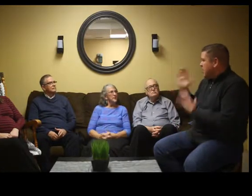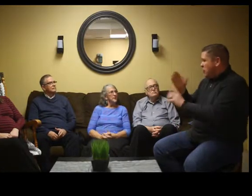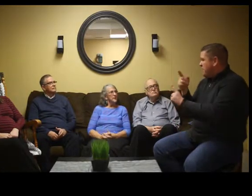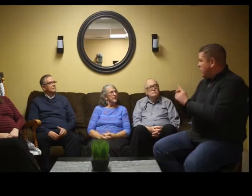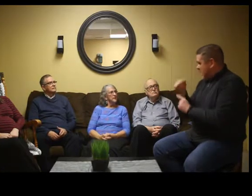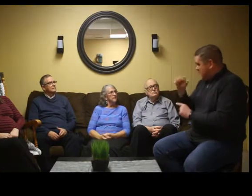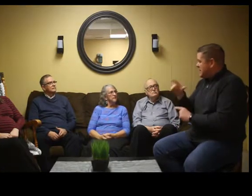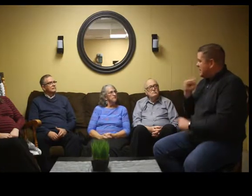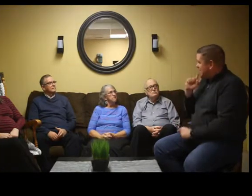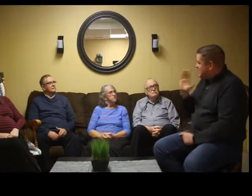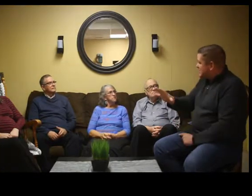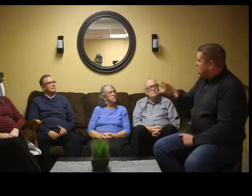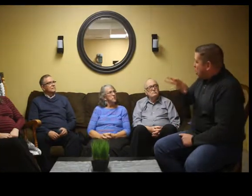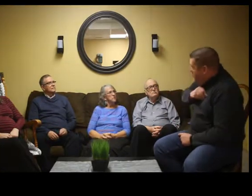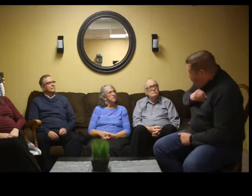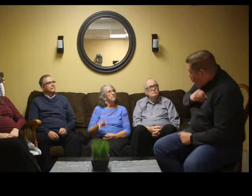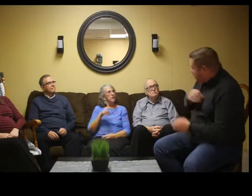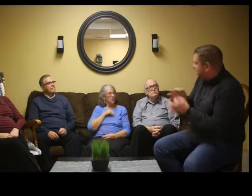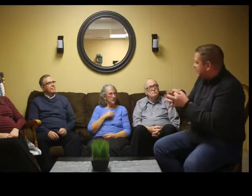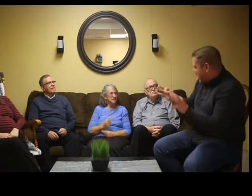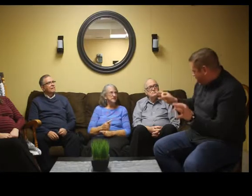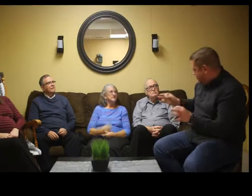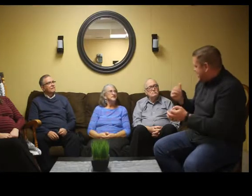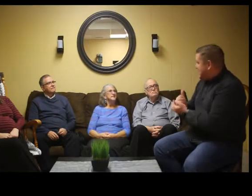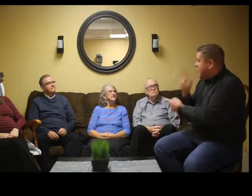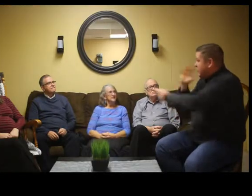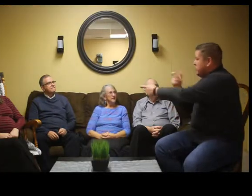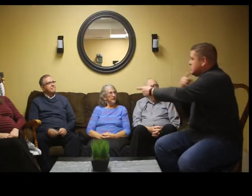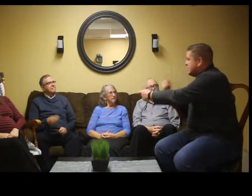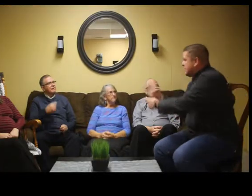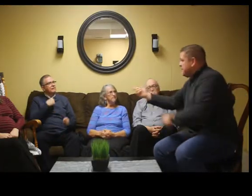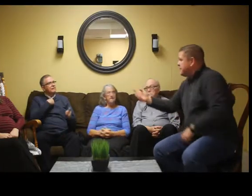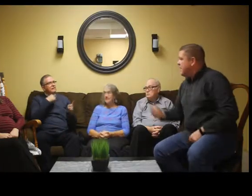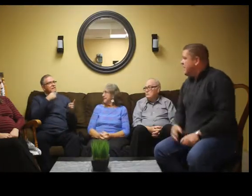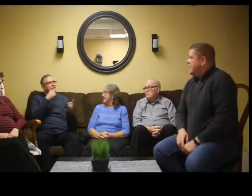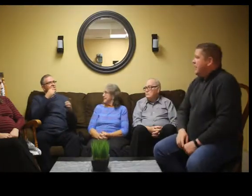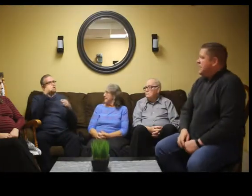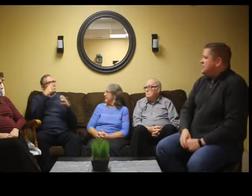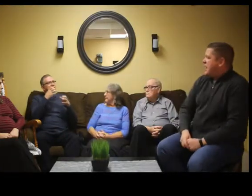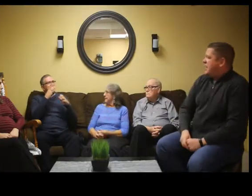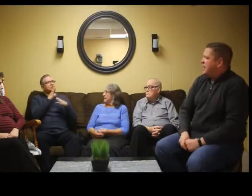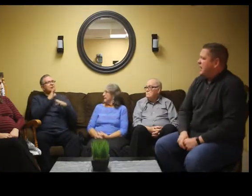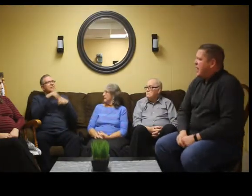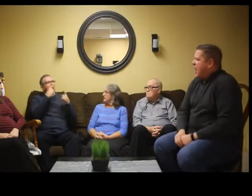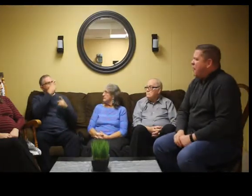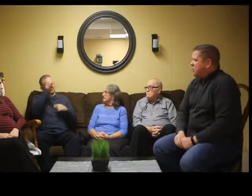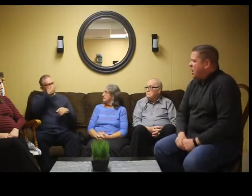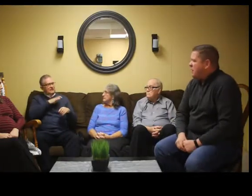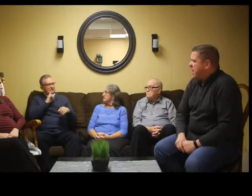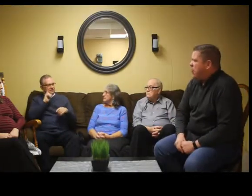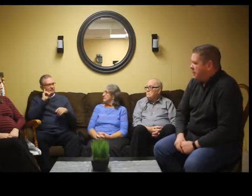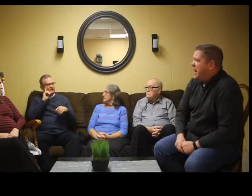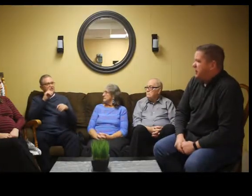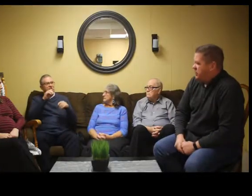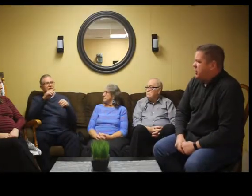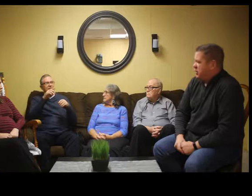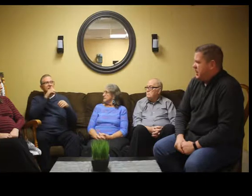Great point. ASL is its own language. Amen. Uncle, you want to say something? And yes, I want to talk about one man in particular, a deaf